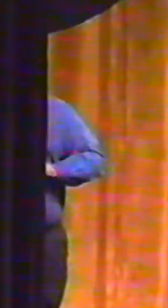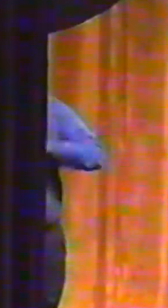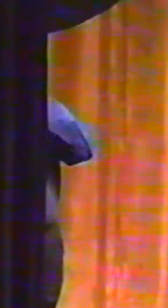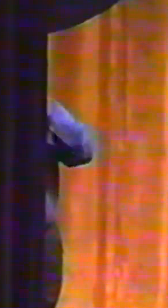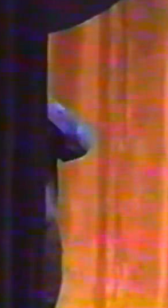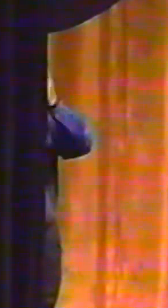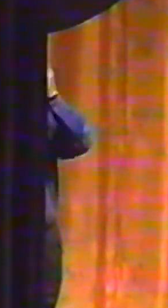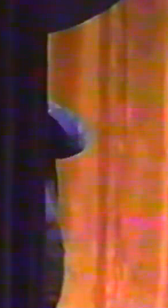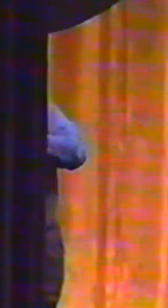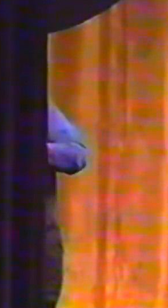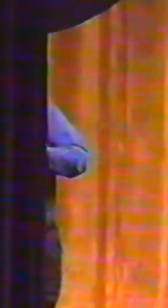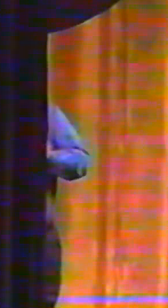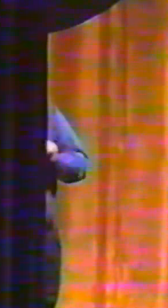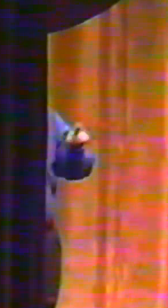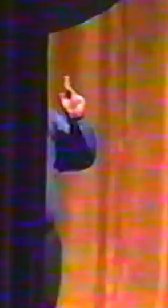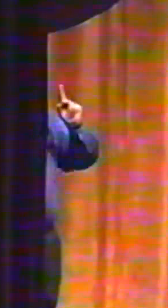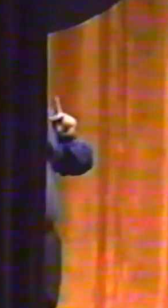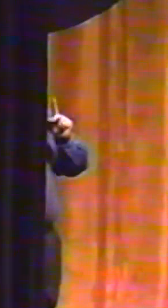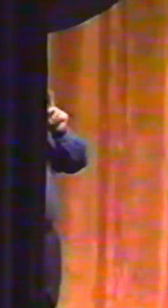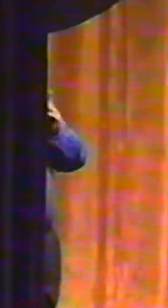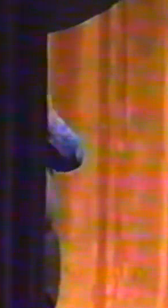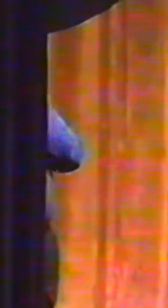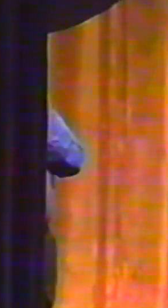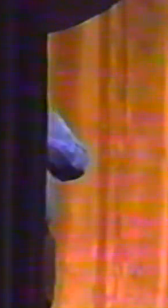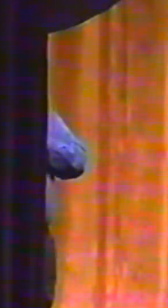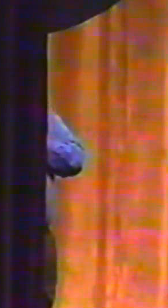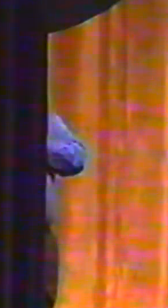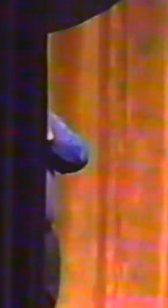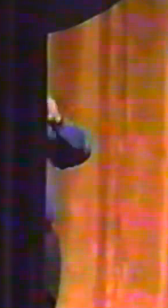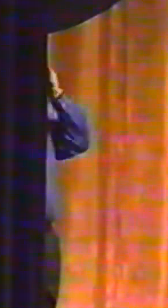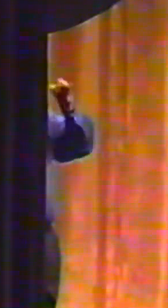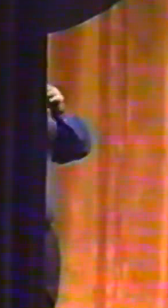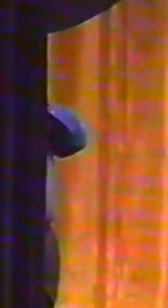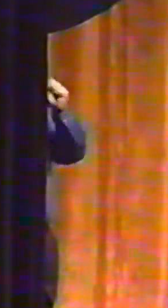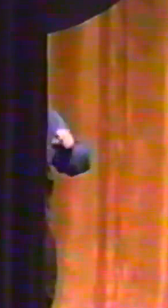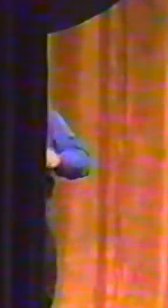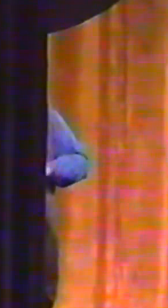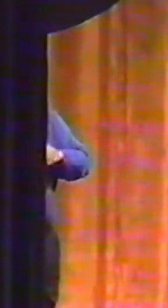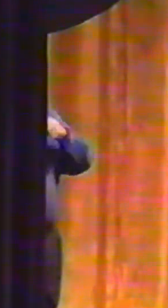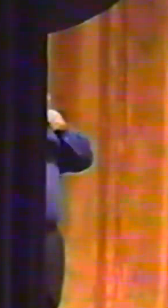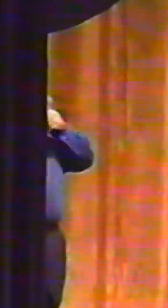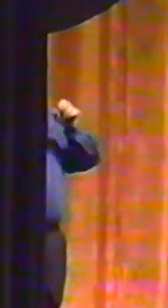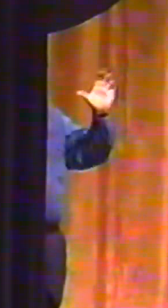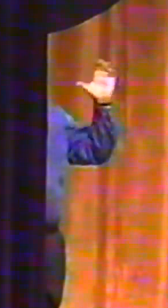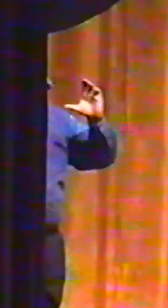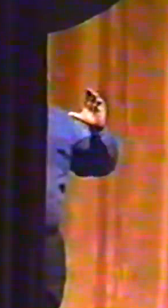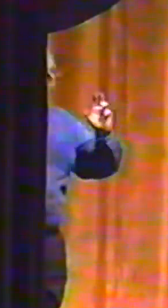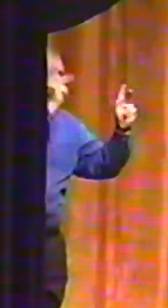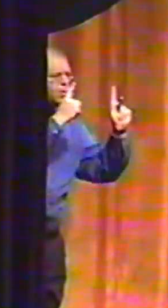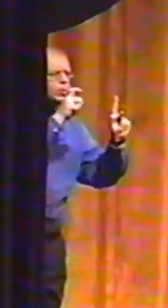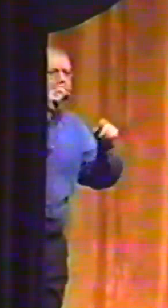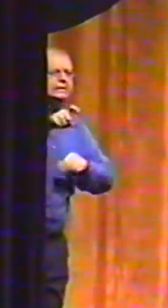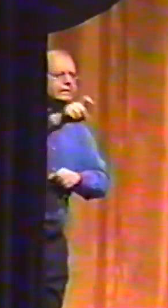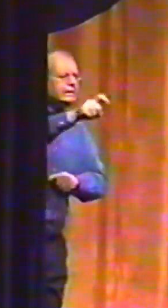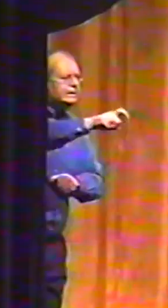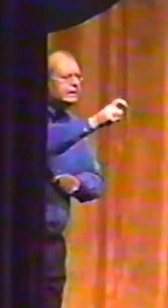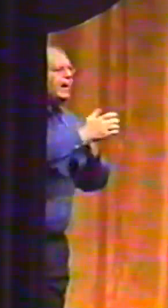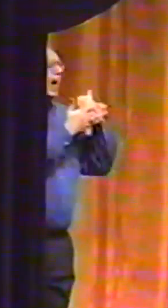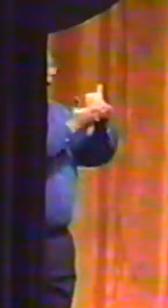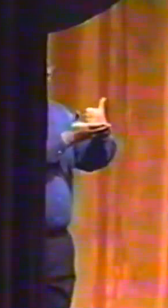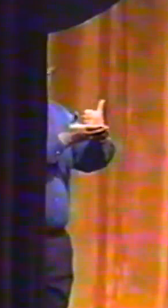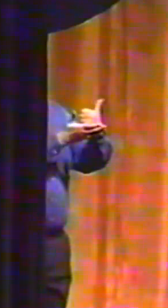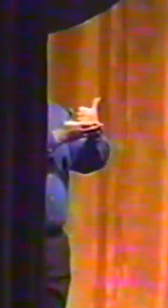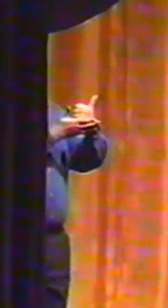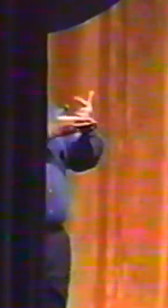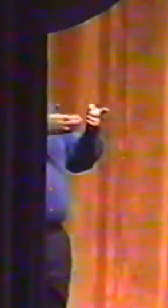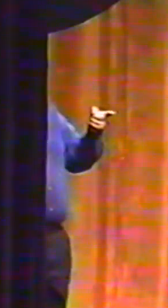side of justice. Our jobs are to seek out the people who cry out, and then only to find out they have no